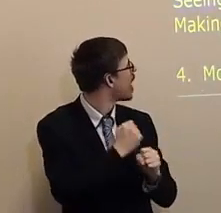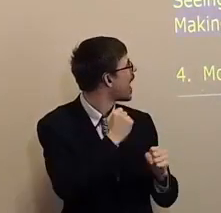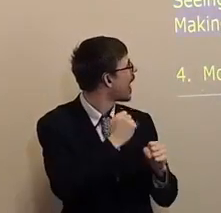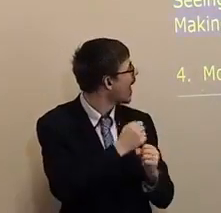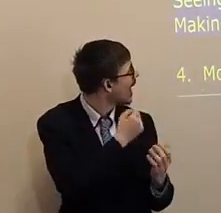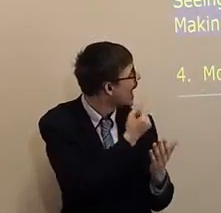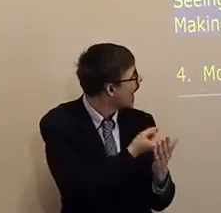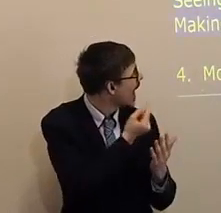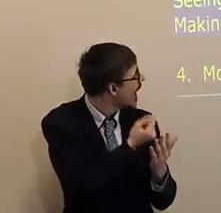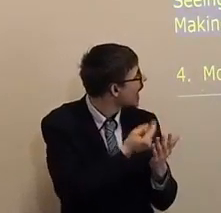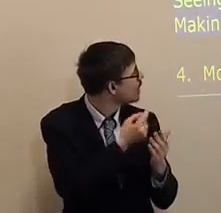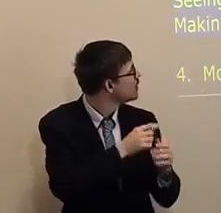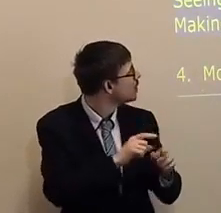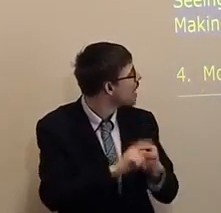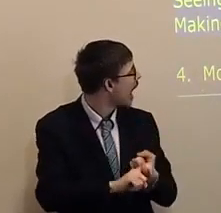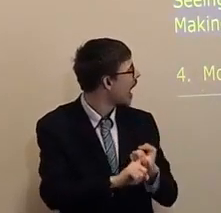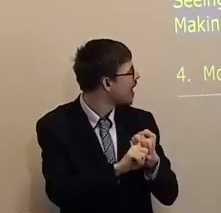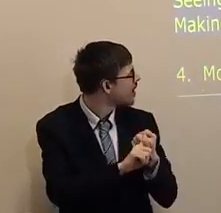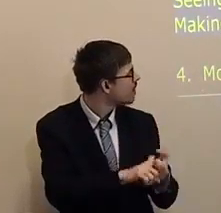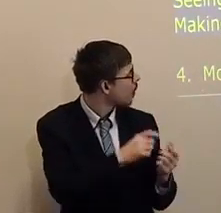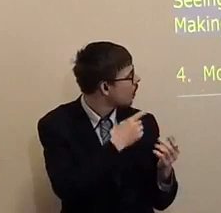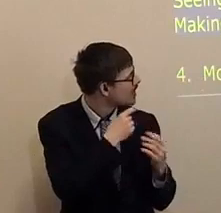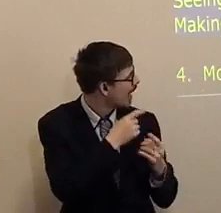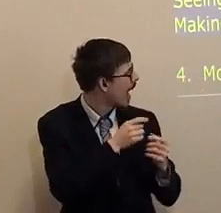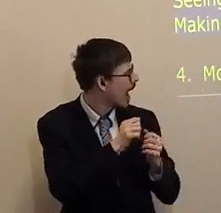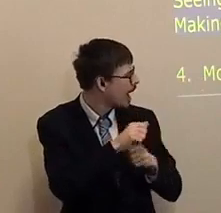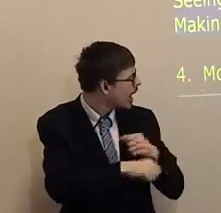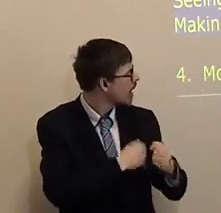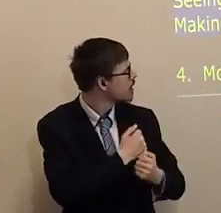by peace, be on their way.